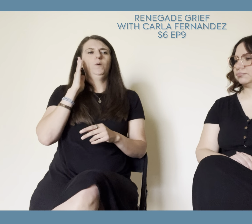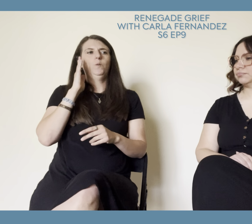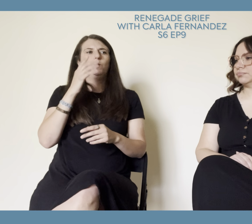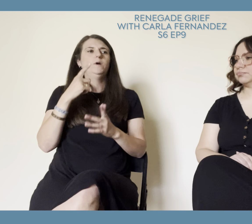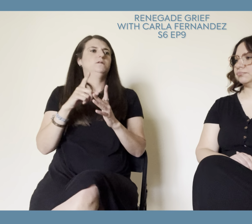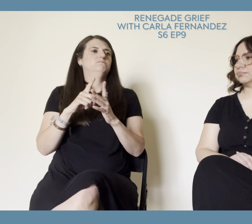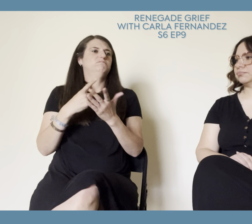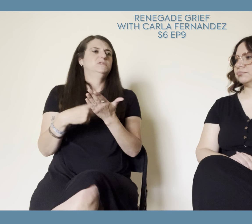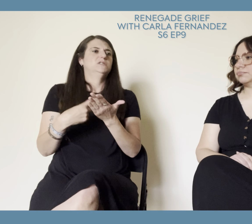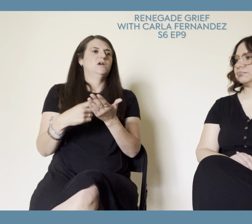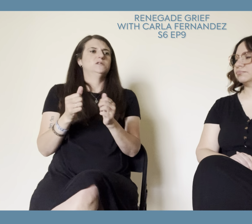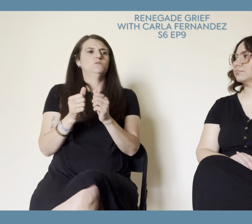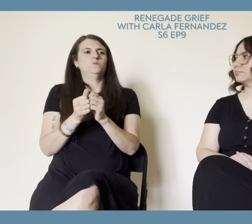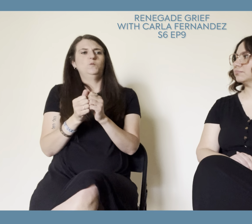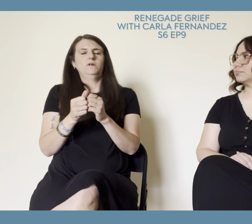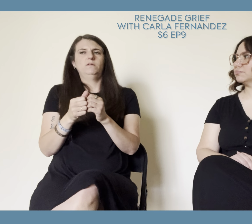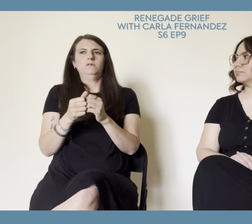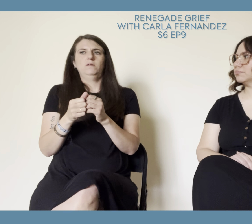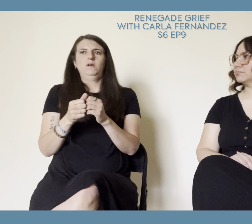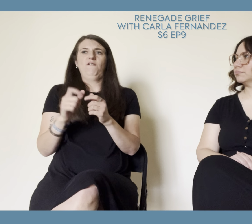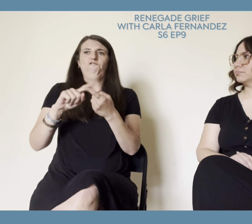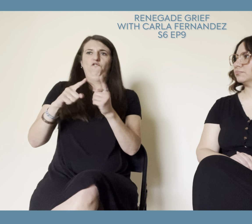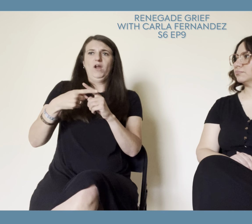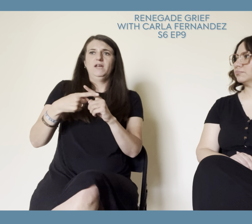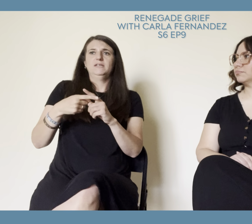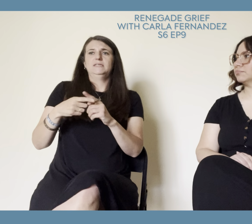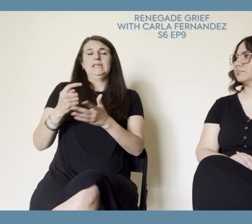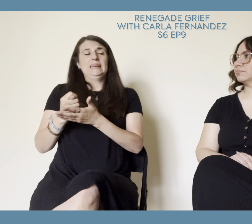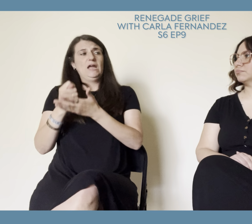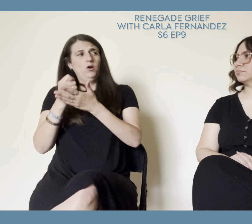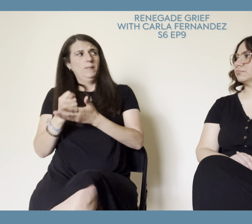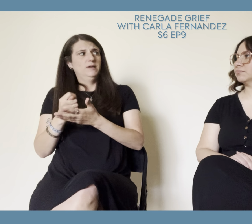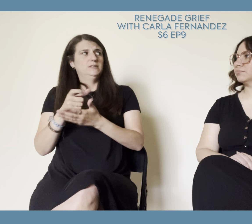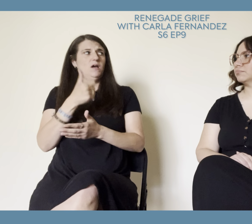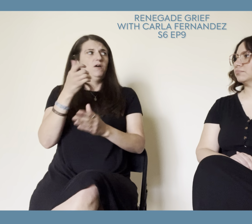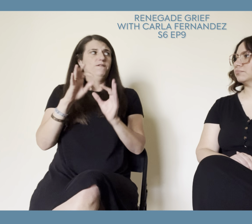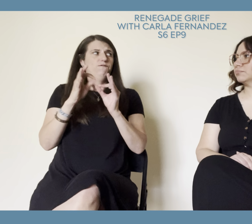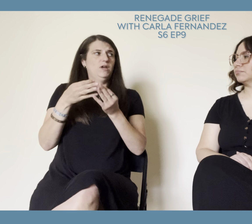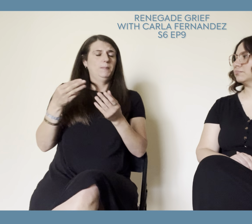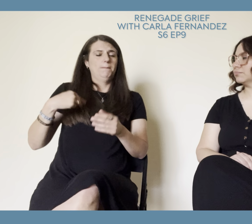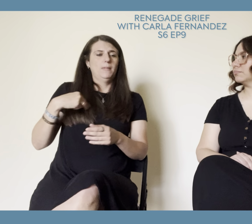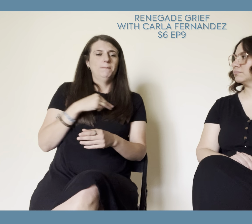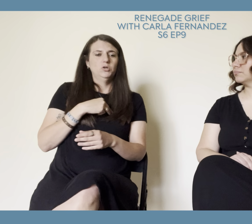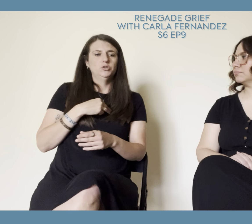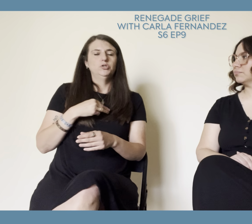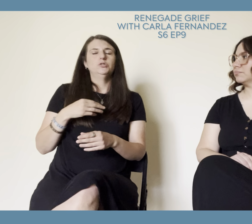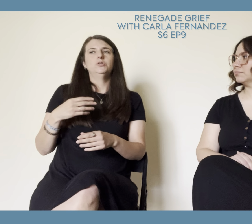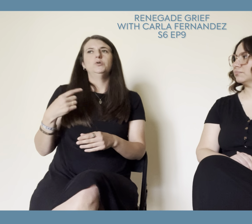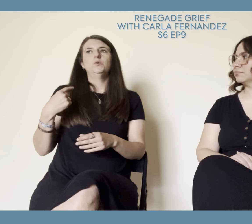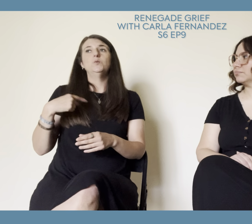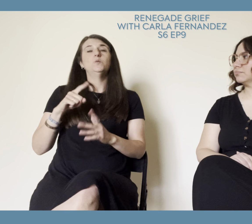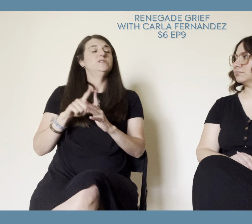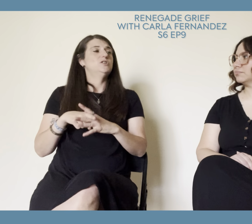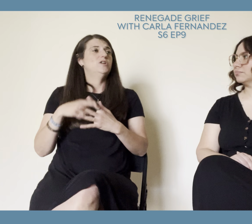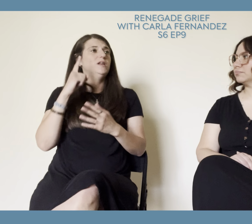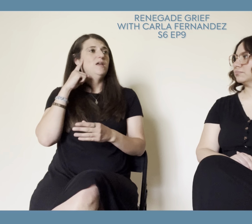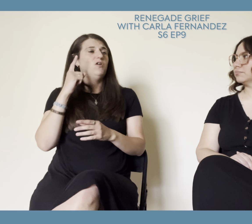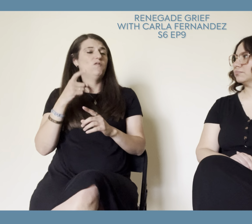with friends and our therapists and other family members. And we started to hear from other folks that they wanted to attend